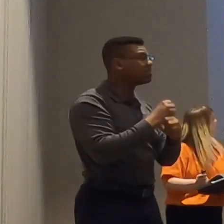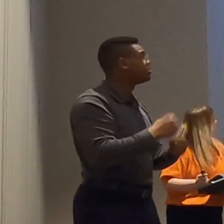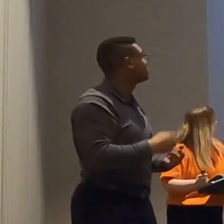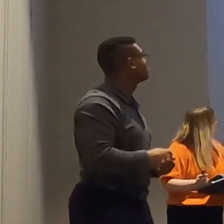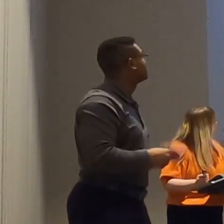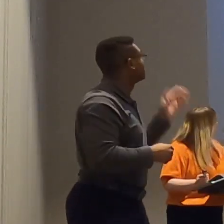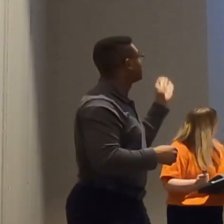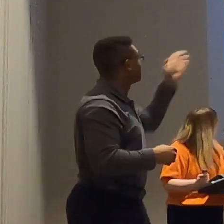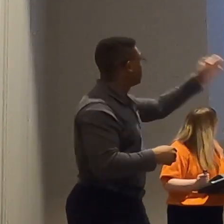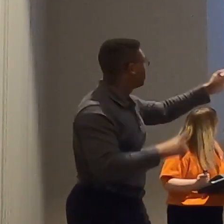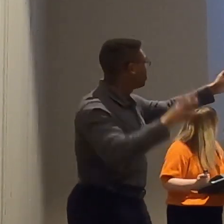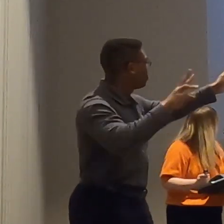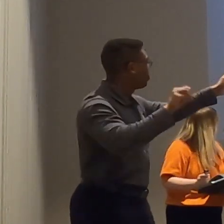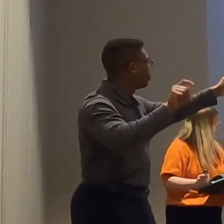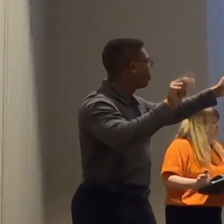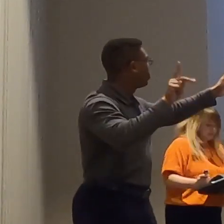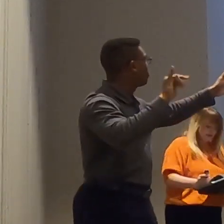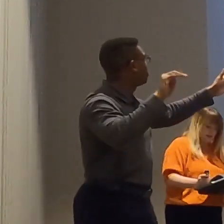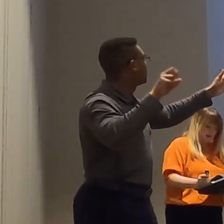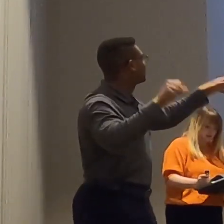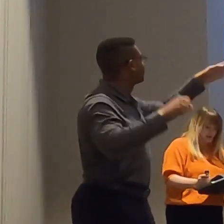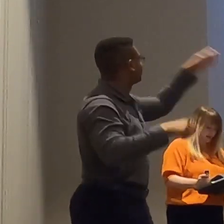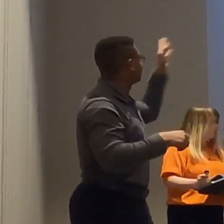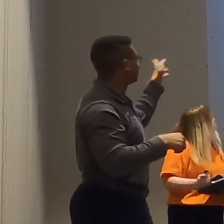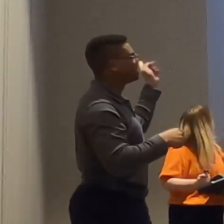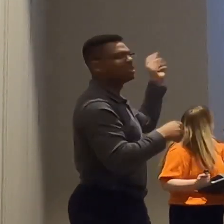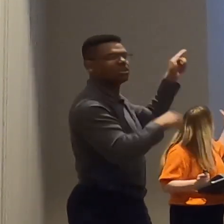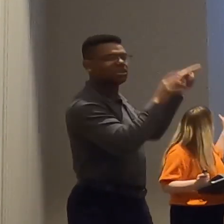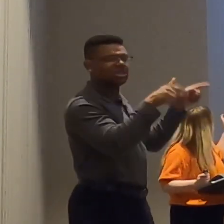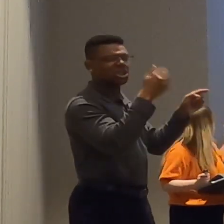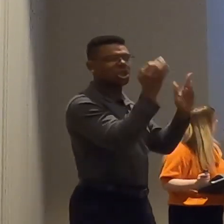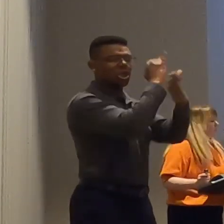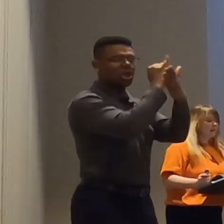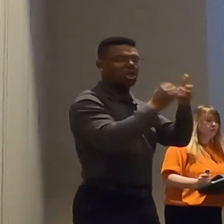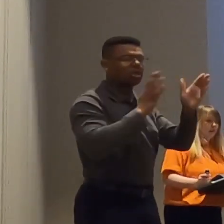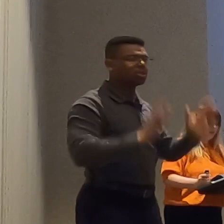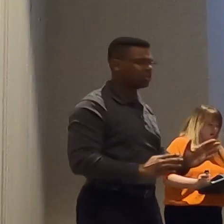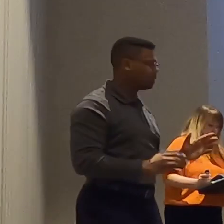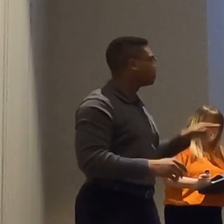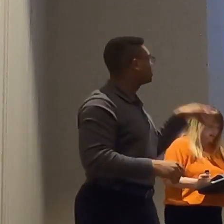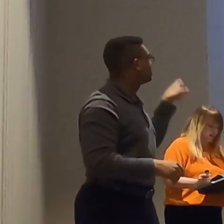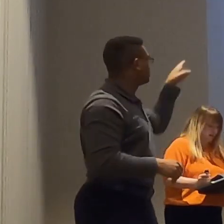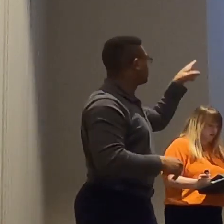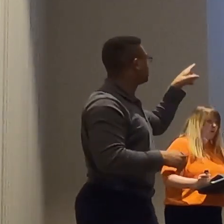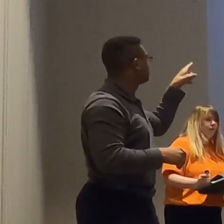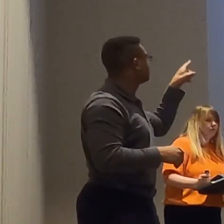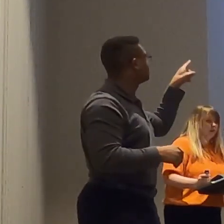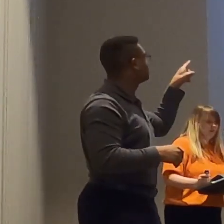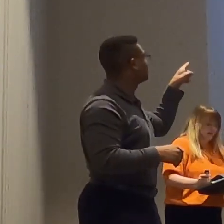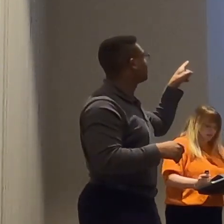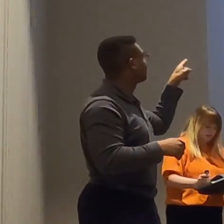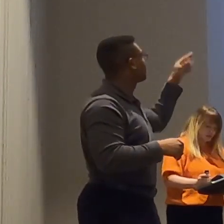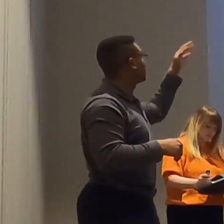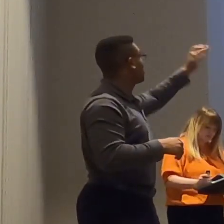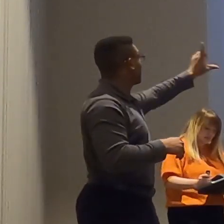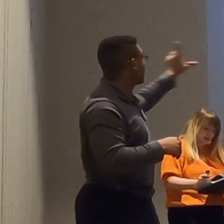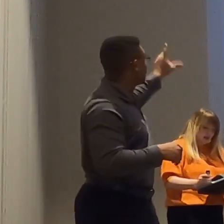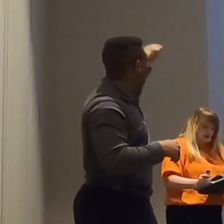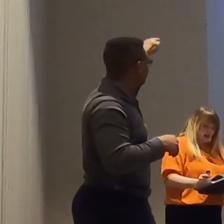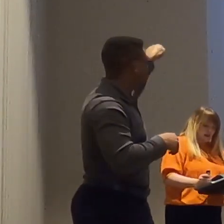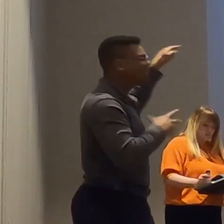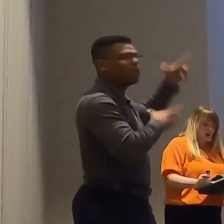Watkins, who's on the right here, and we have two of his other artworks on the left there. The one on the far left was actually included in the Drawing from Life